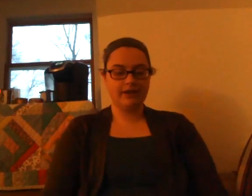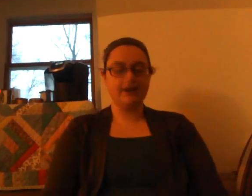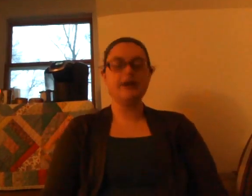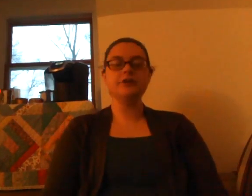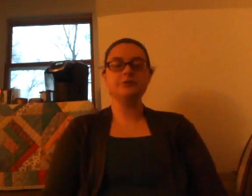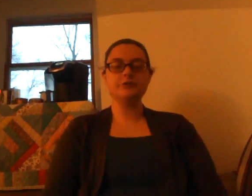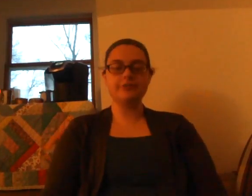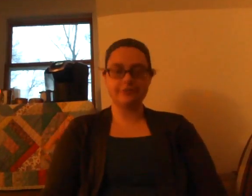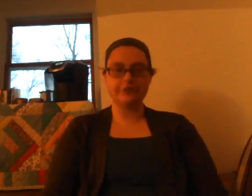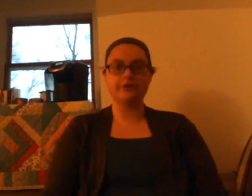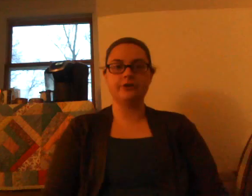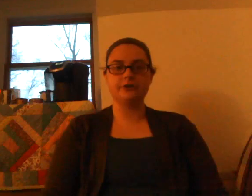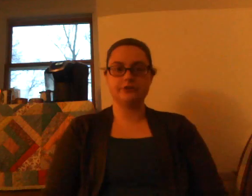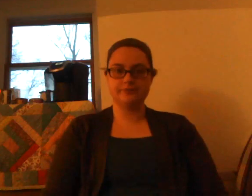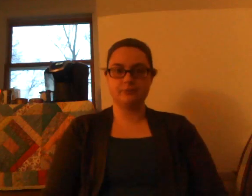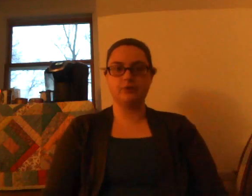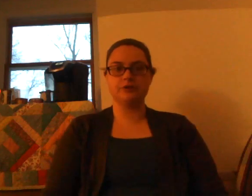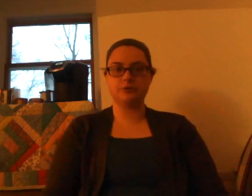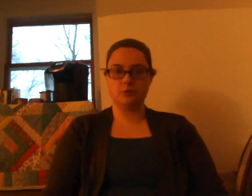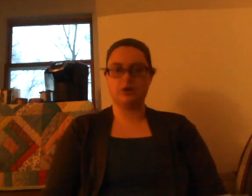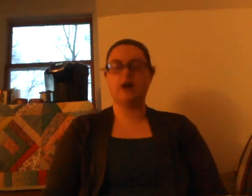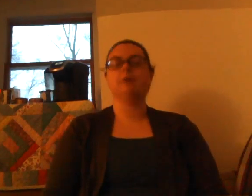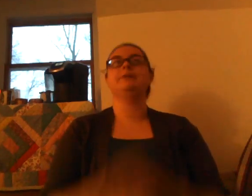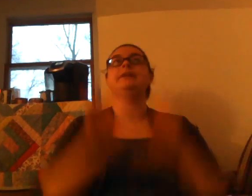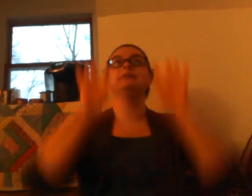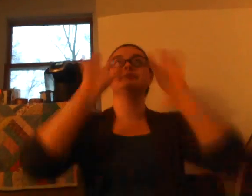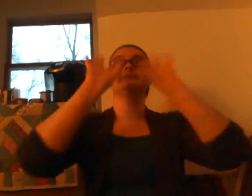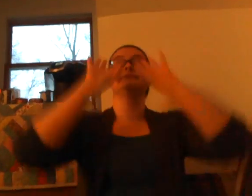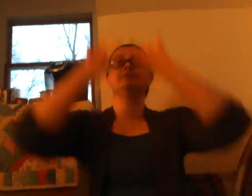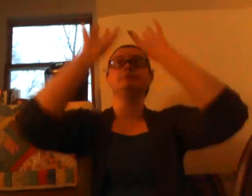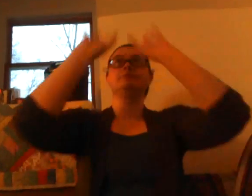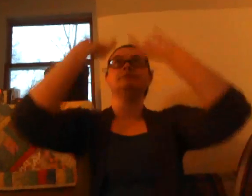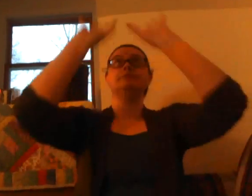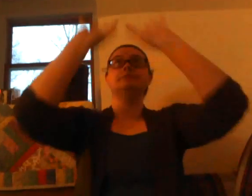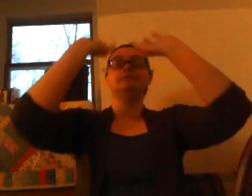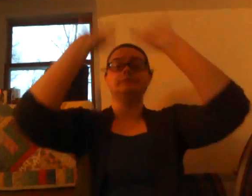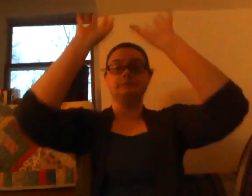And your third sport or hobby.